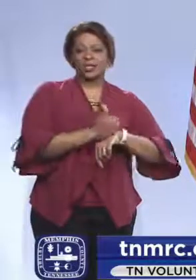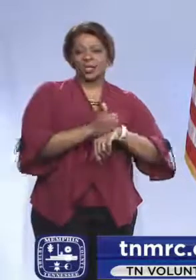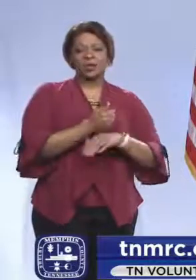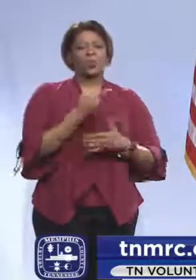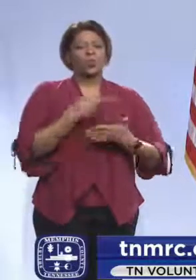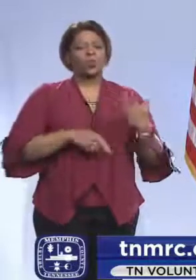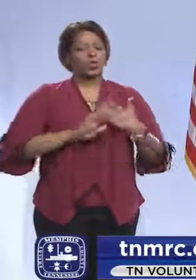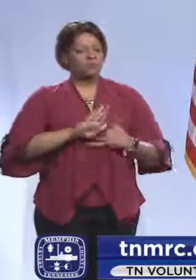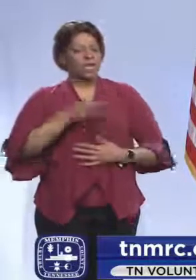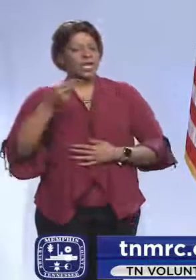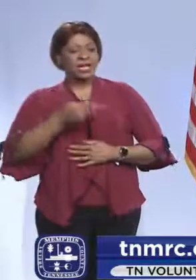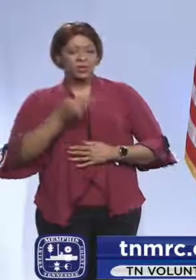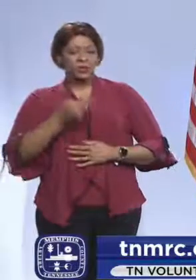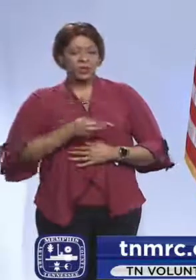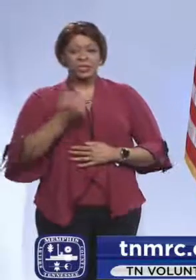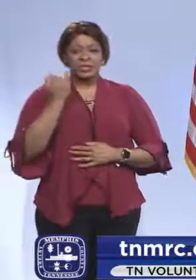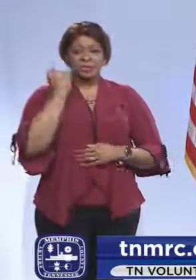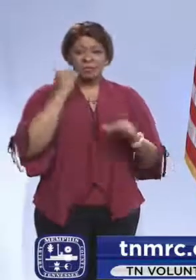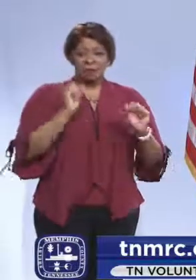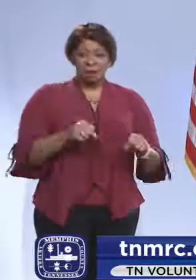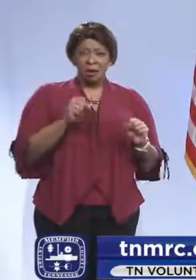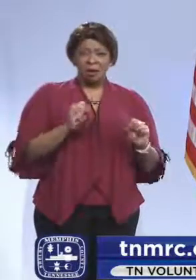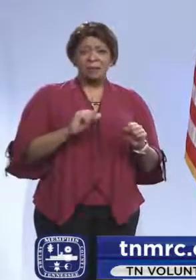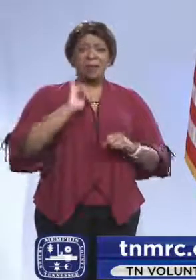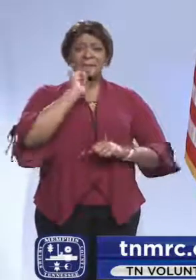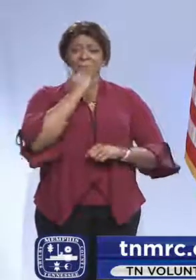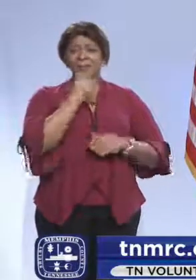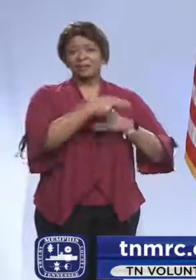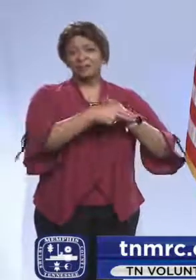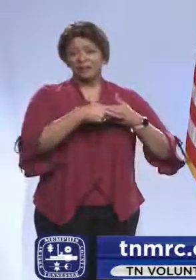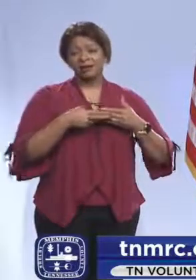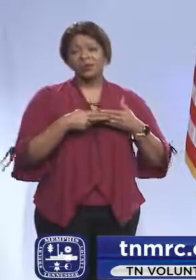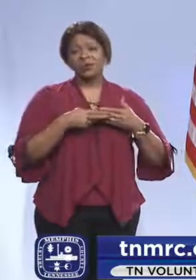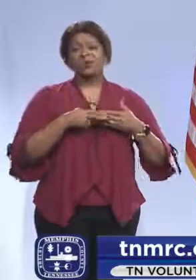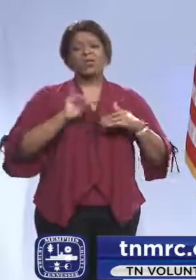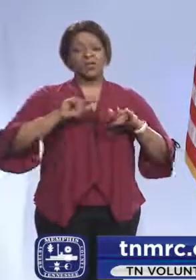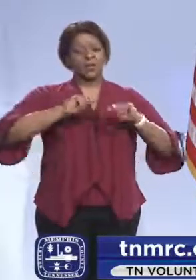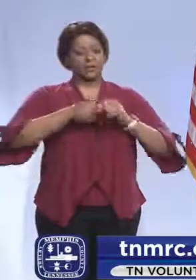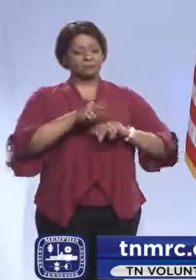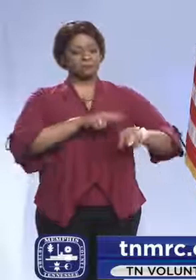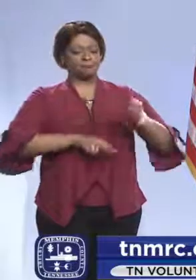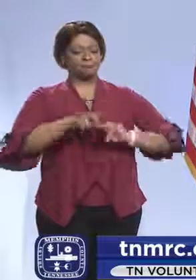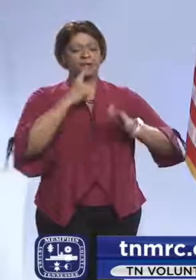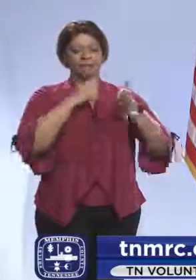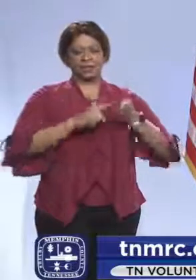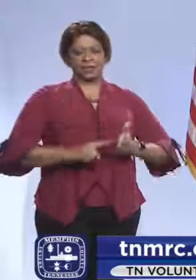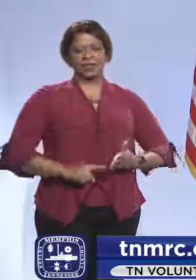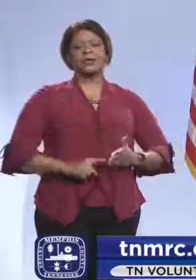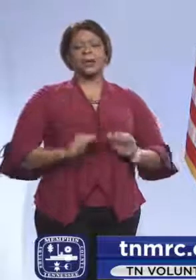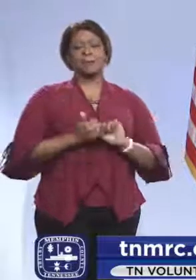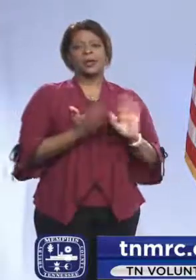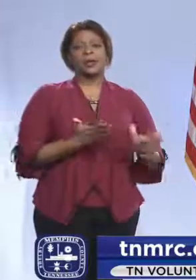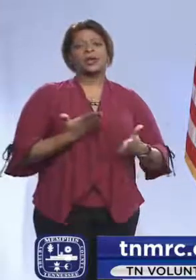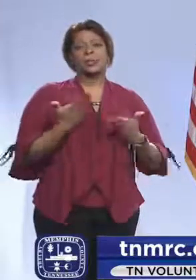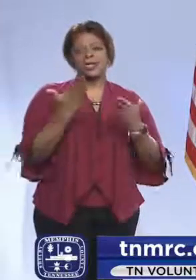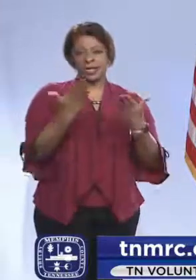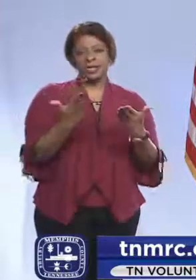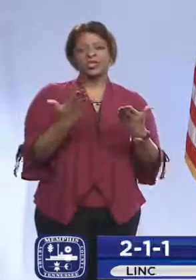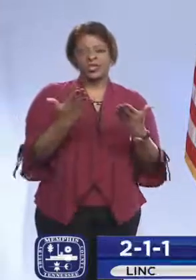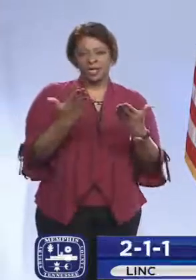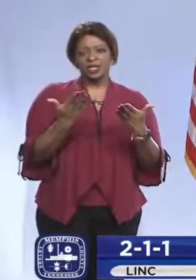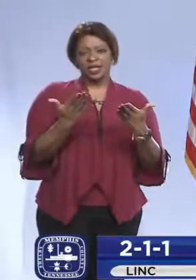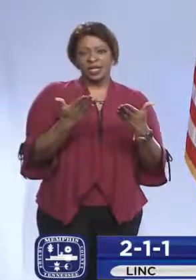the history, whether or not there were potentially misdiagnoses, and the whole team looks at that and then makes recommendations that are at